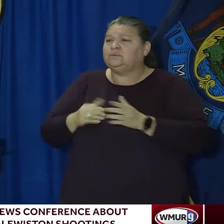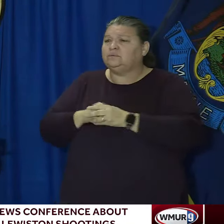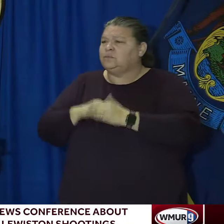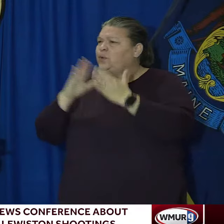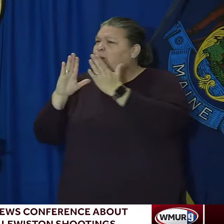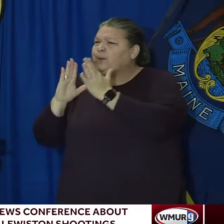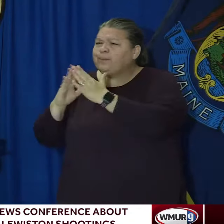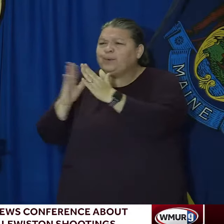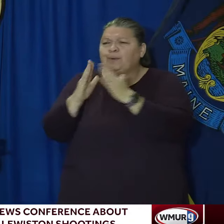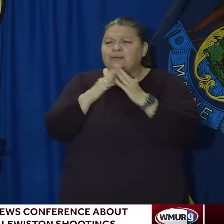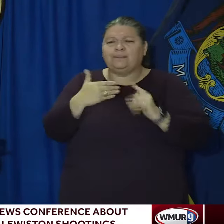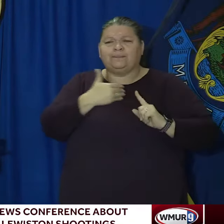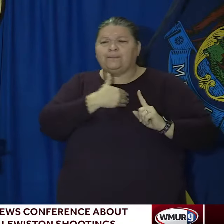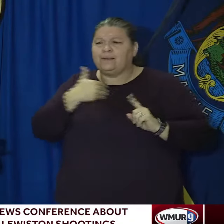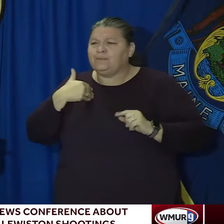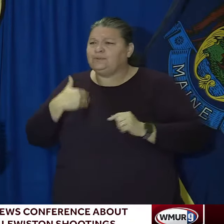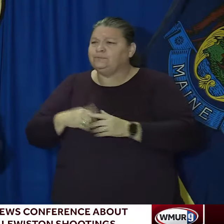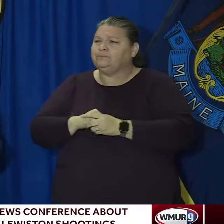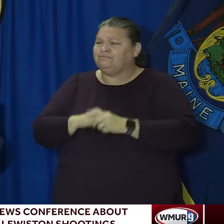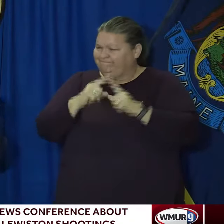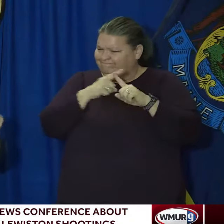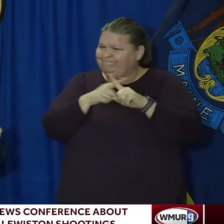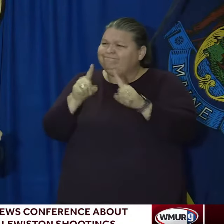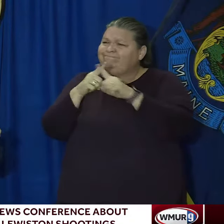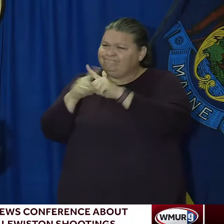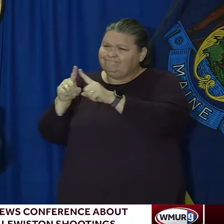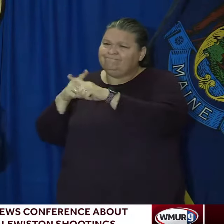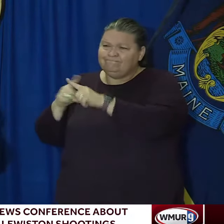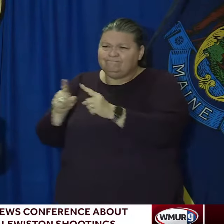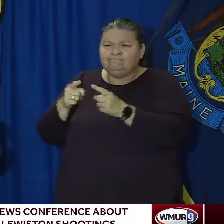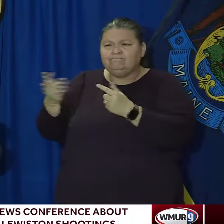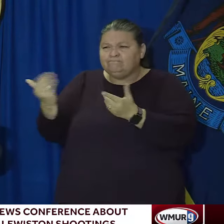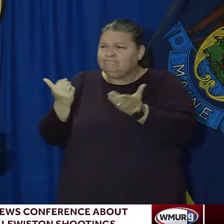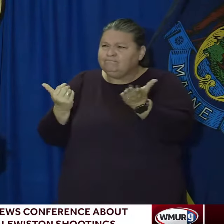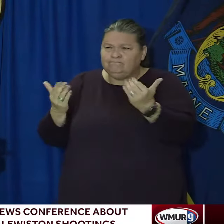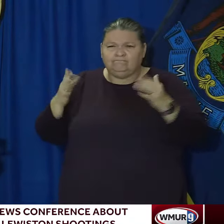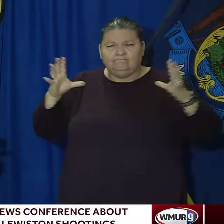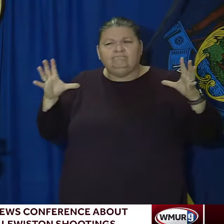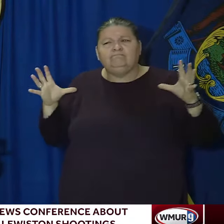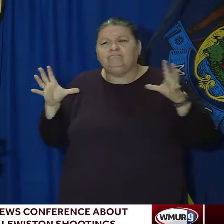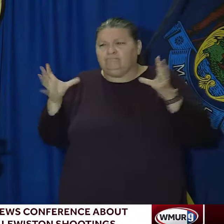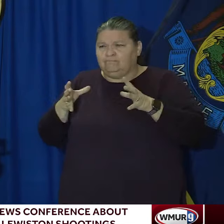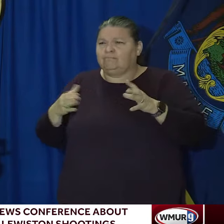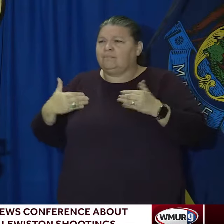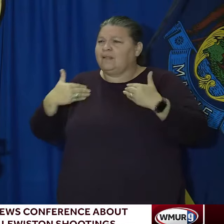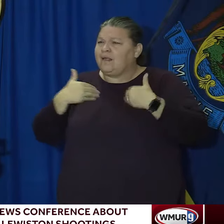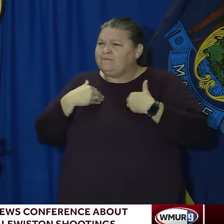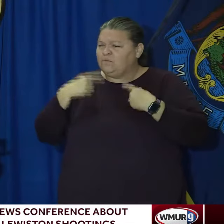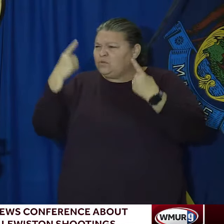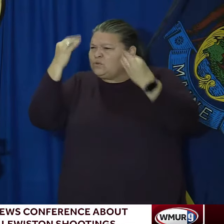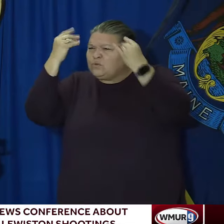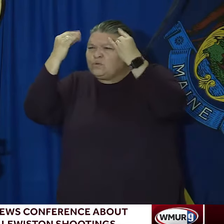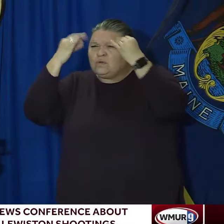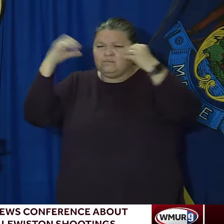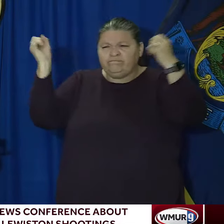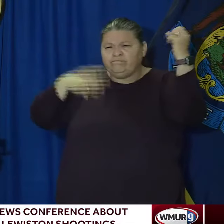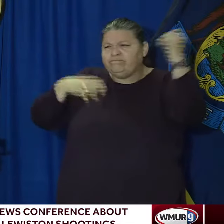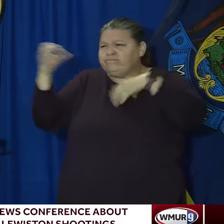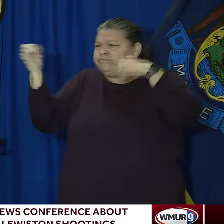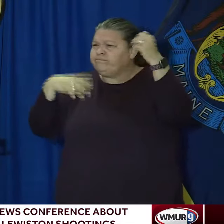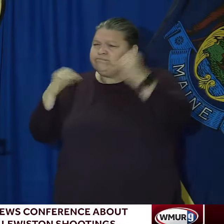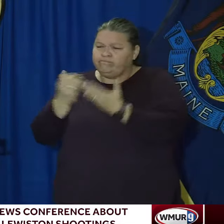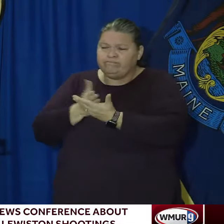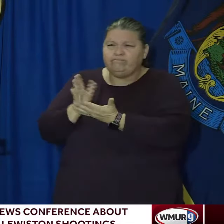members, and others, for a thoughtful and comprehensive discussion. I